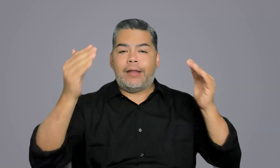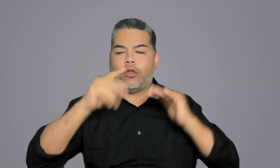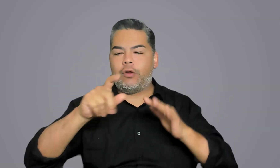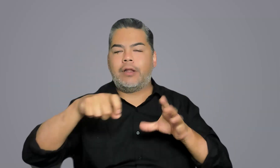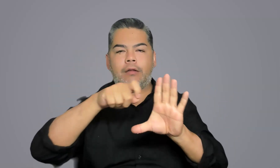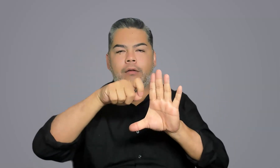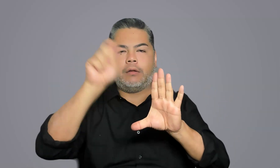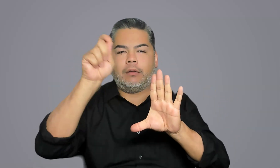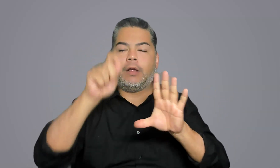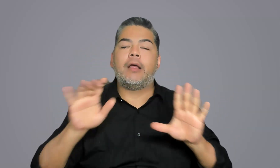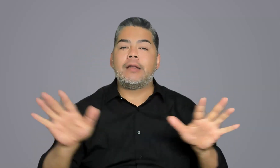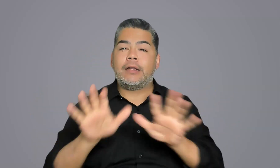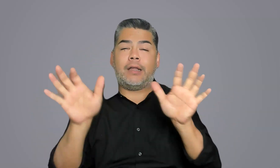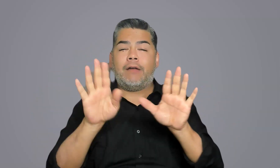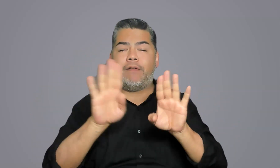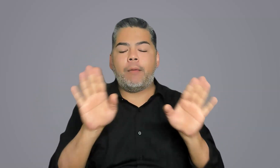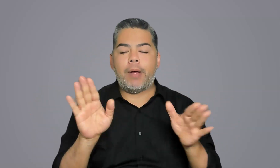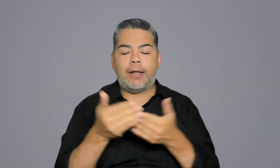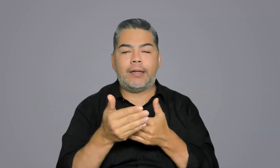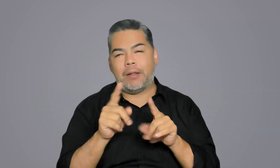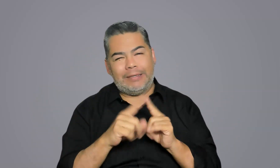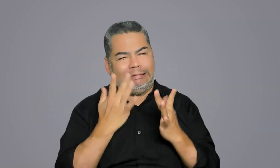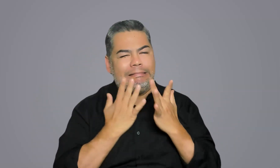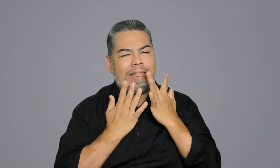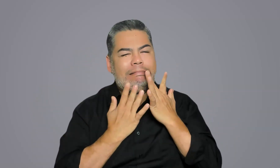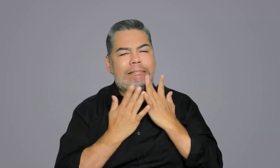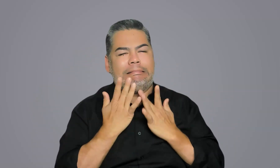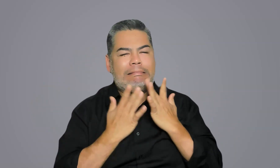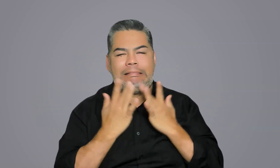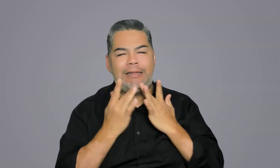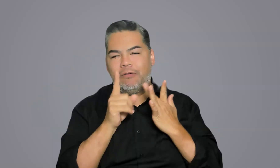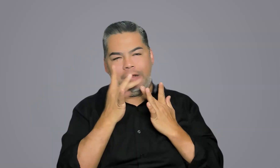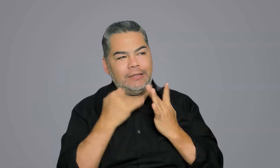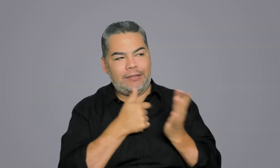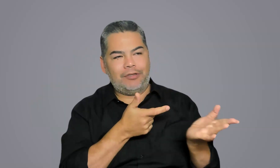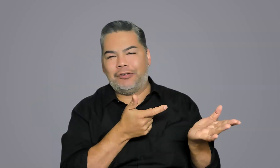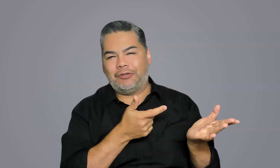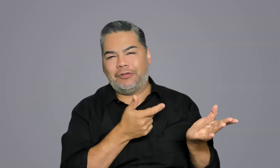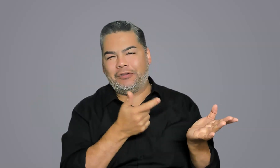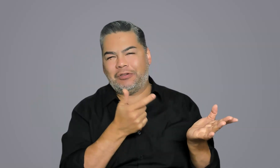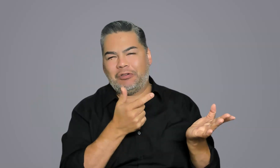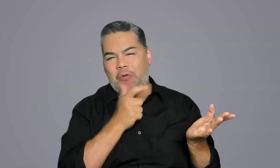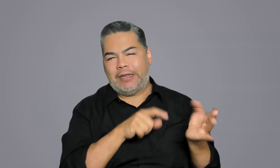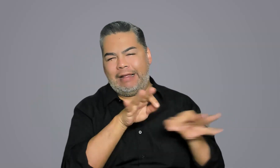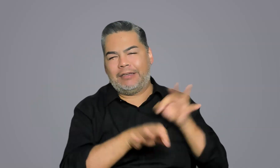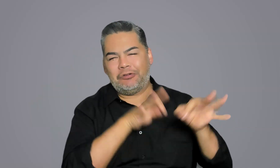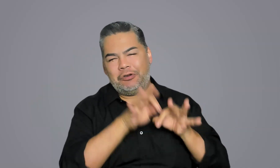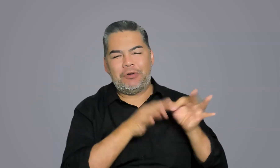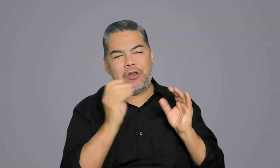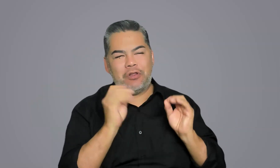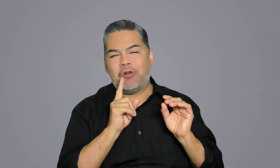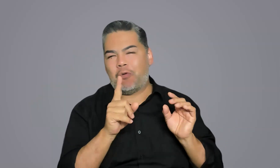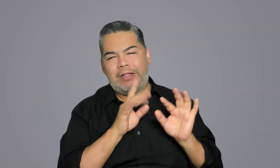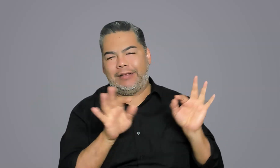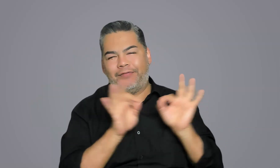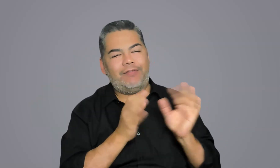really, really use that in cases where, yeah, there's really no added value to adding a description at all, which in most cases is quite rare, I